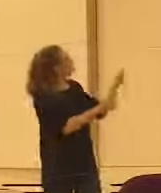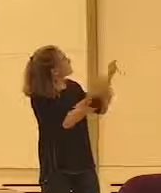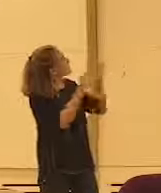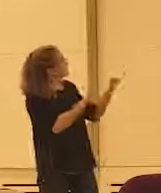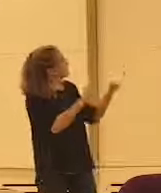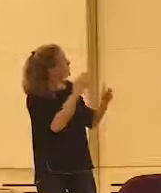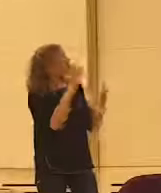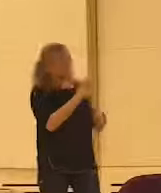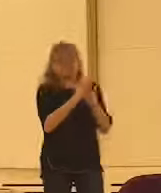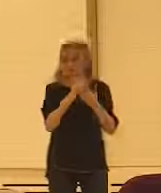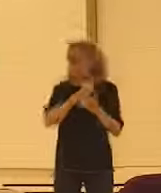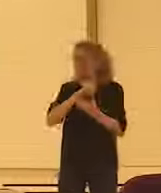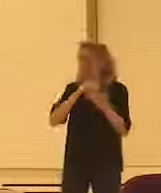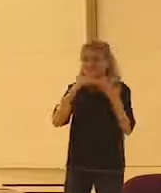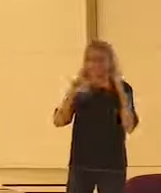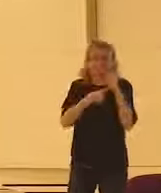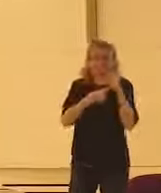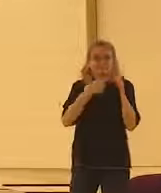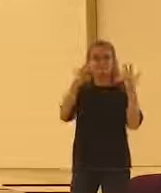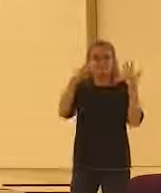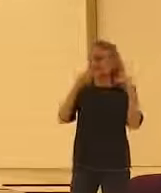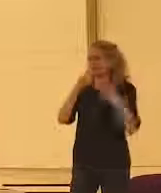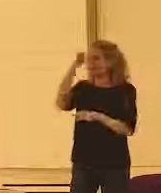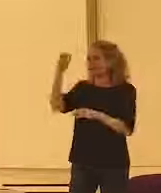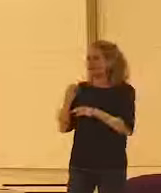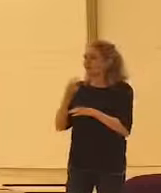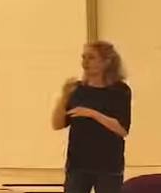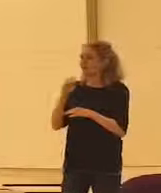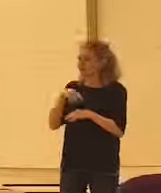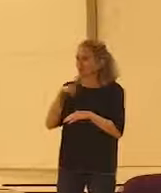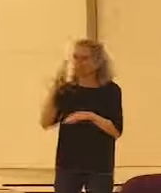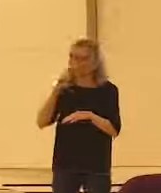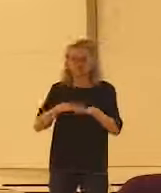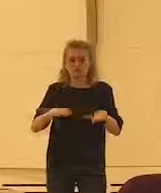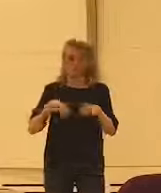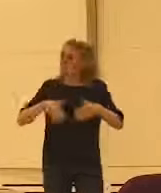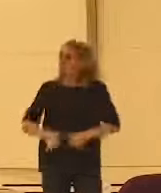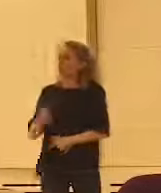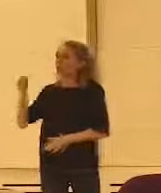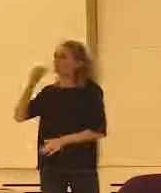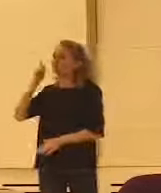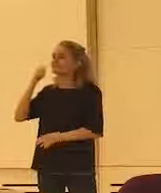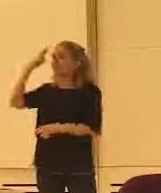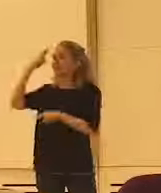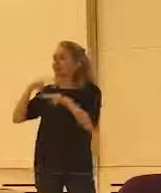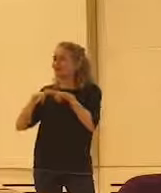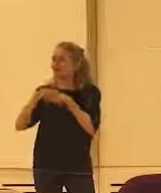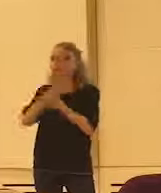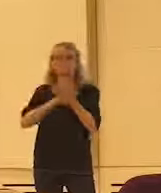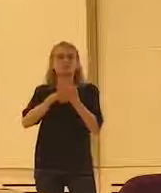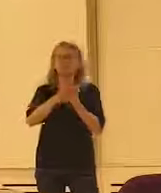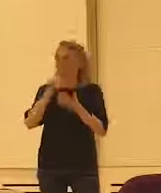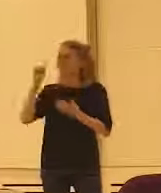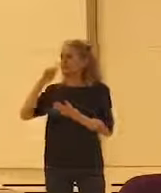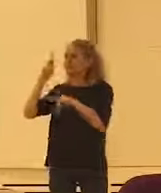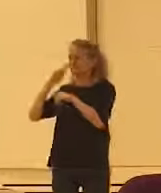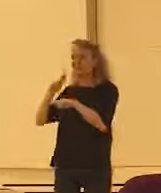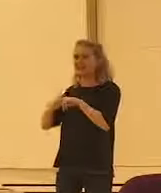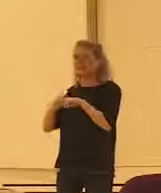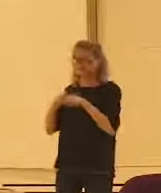between themselves, the parent and the baby? So 90% of deaf children are born to hearing parents. So that means